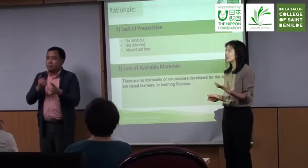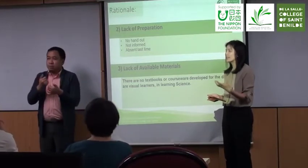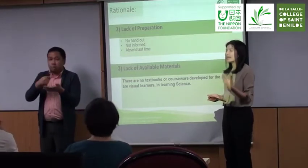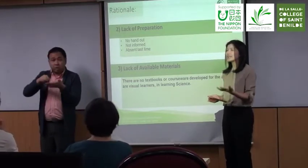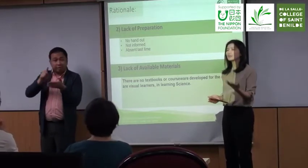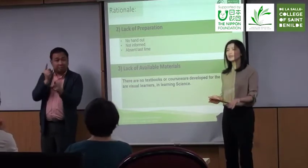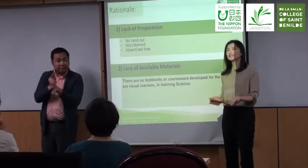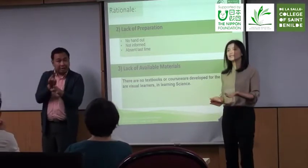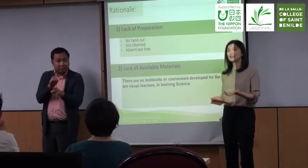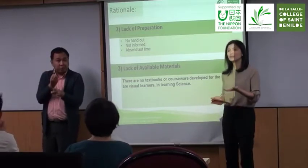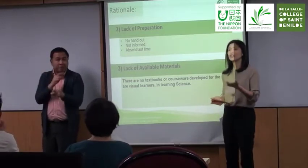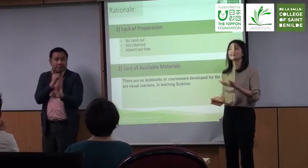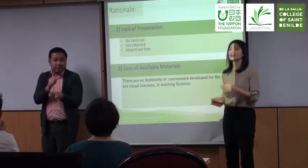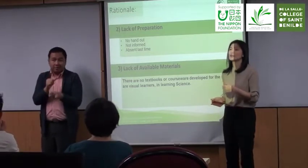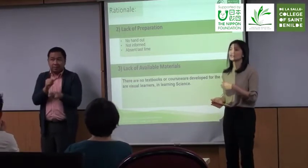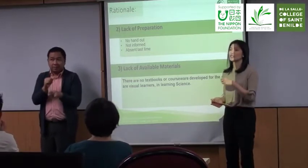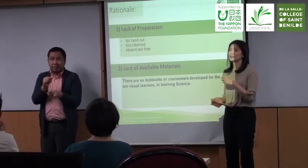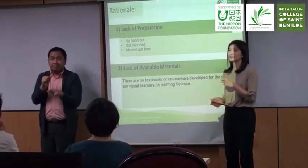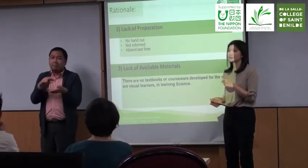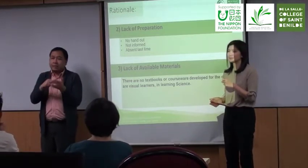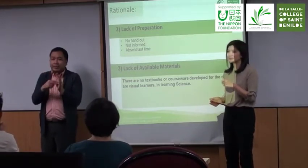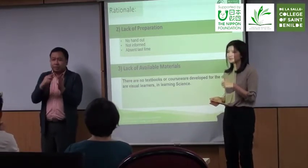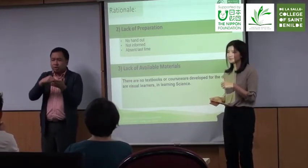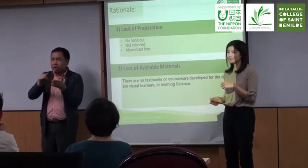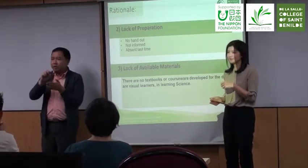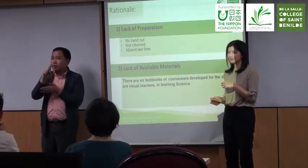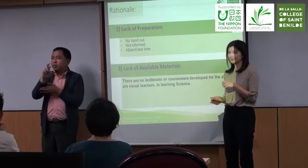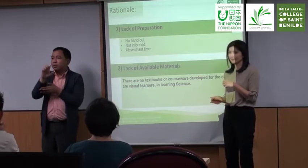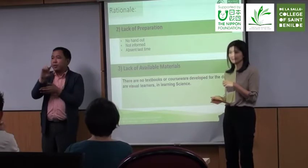on the reliability of the informations.